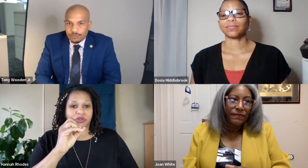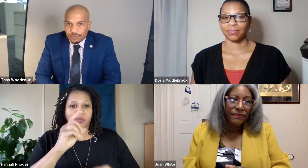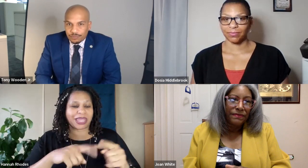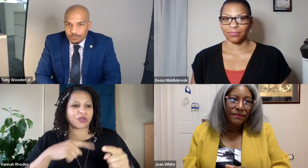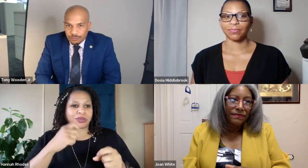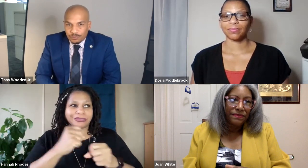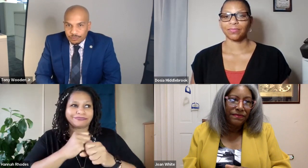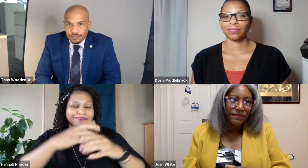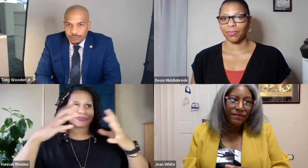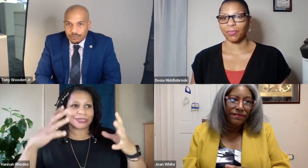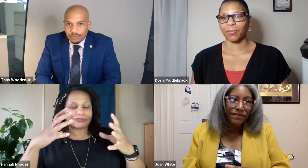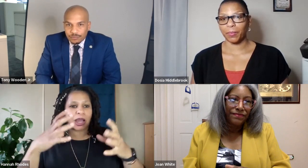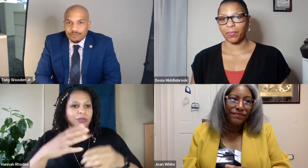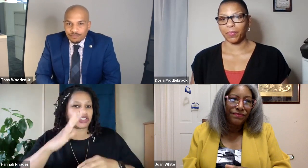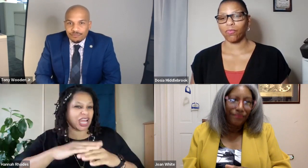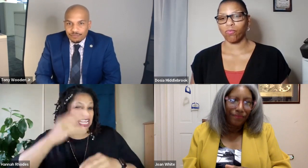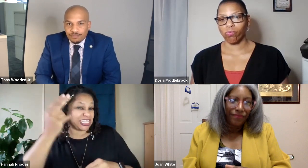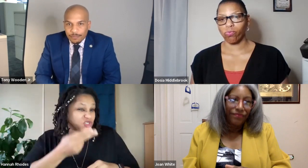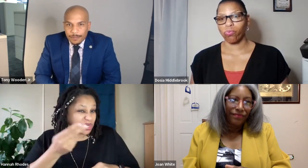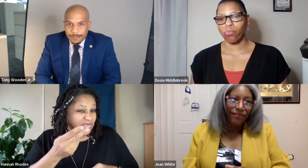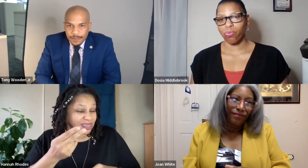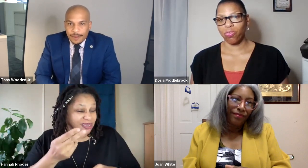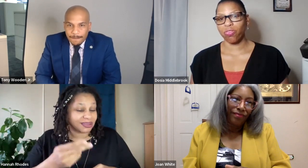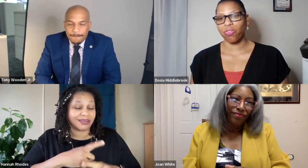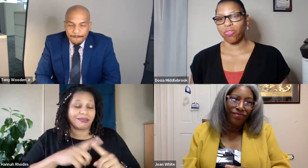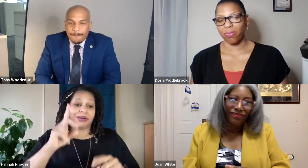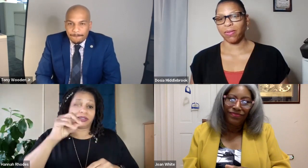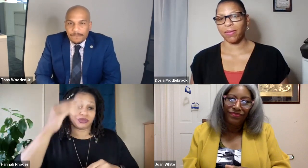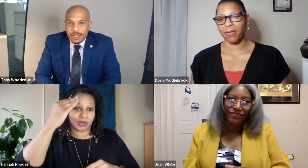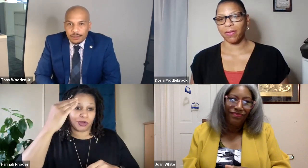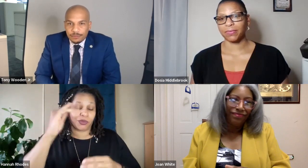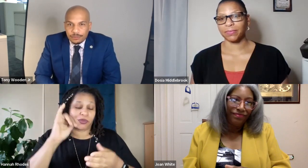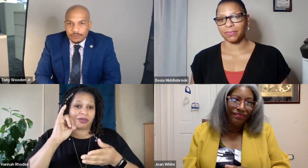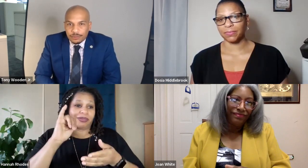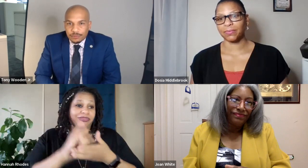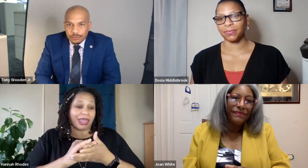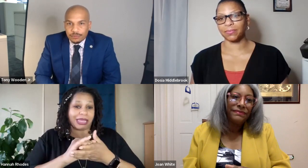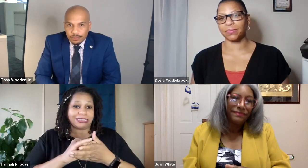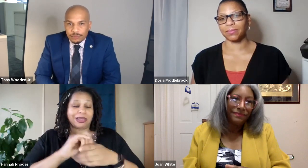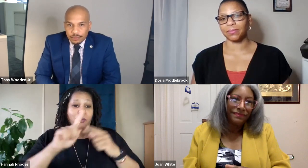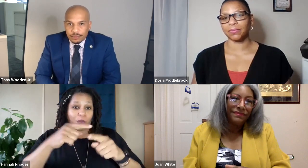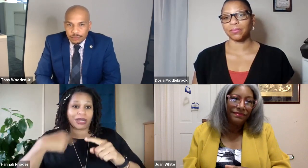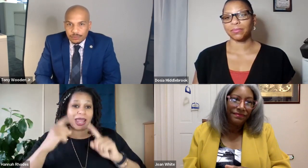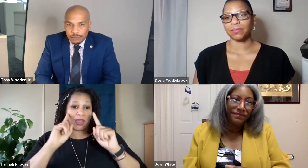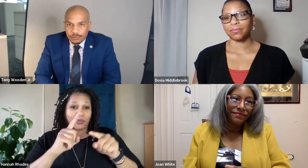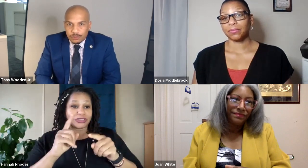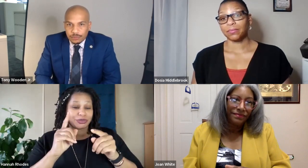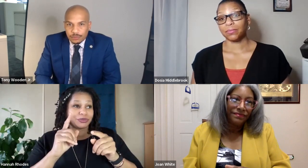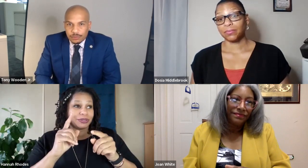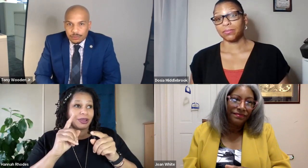passed when I was 17. So it's hard to imagine when we talk about history, there's so many things we don't know.